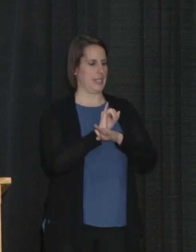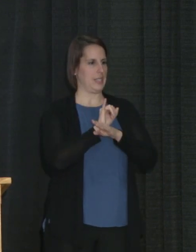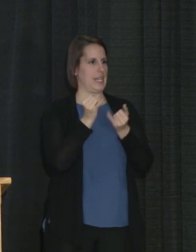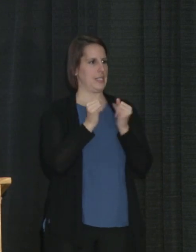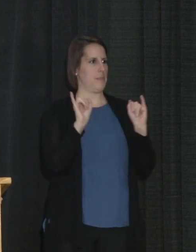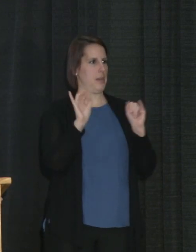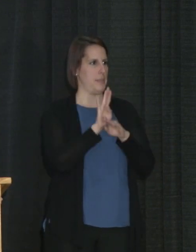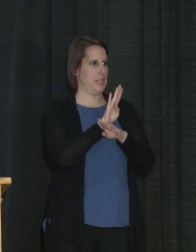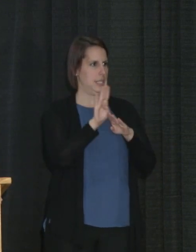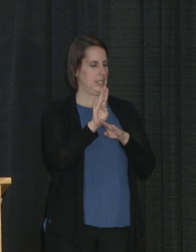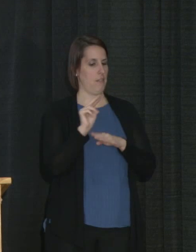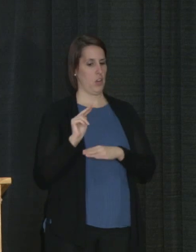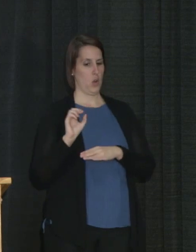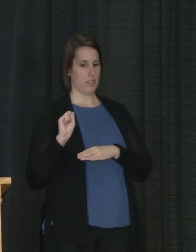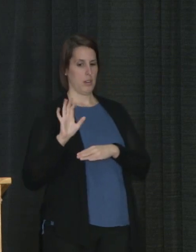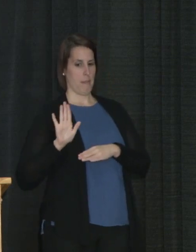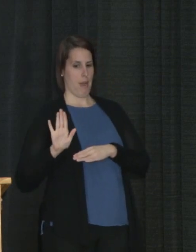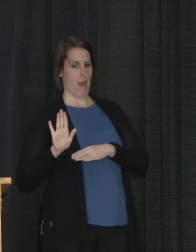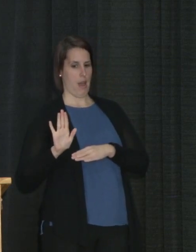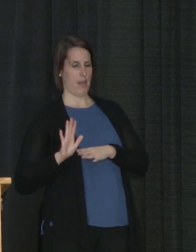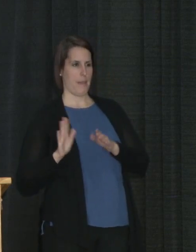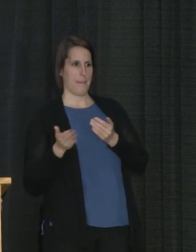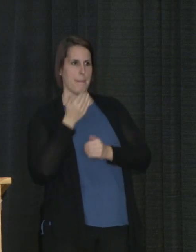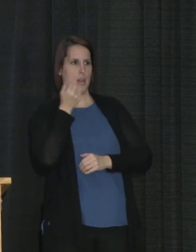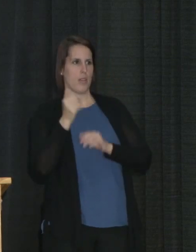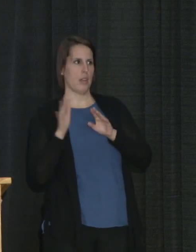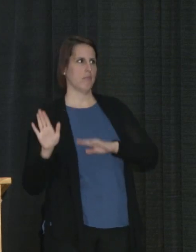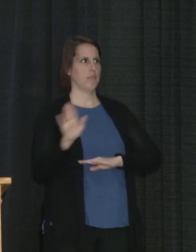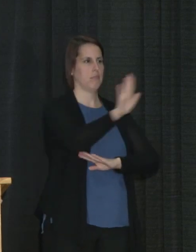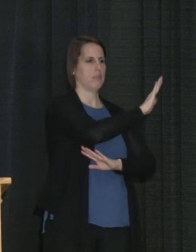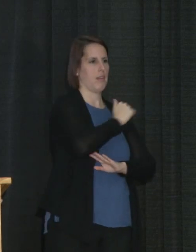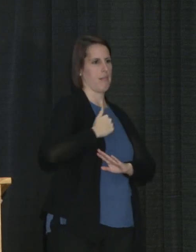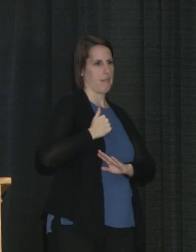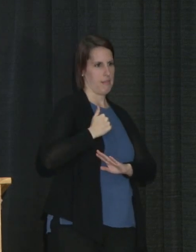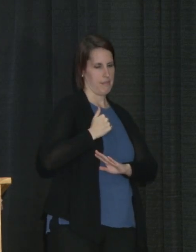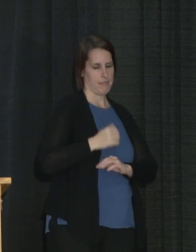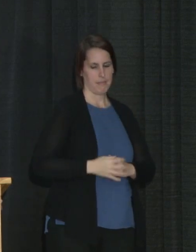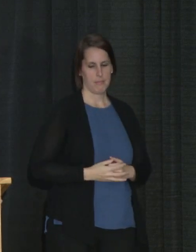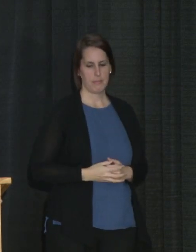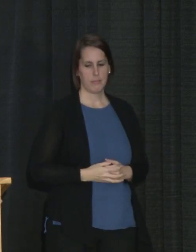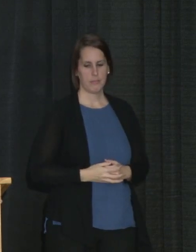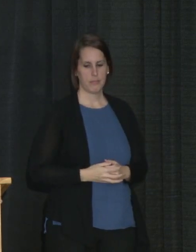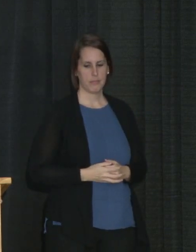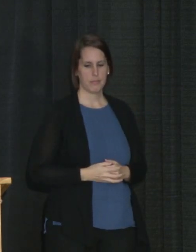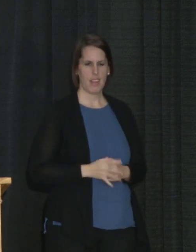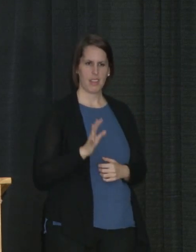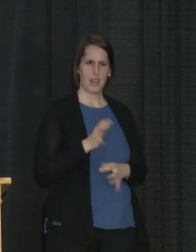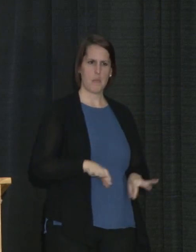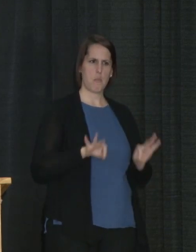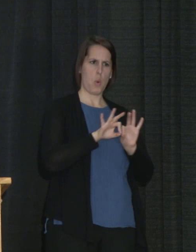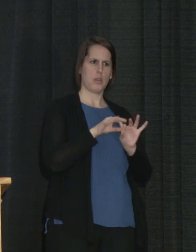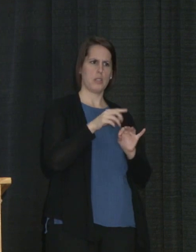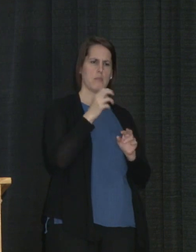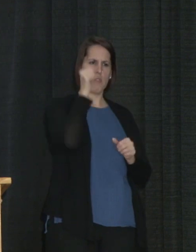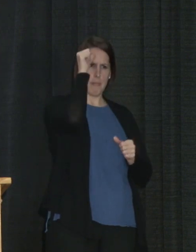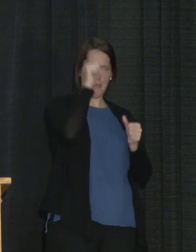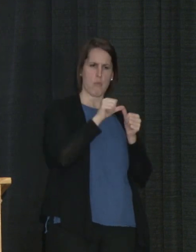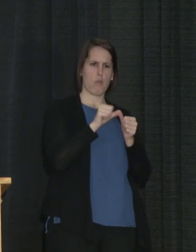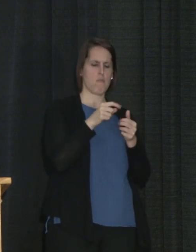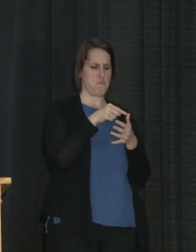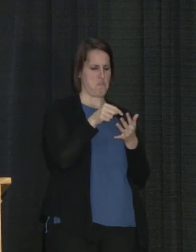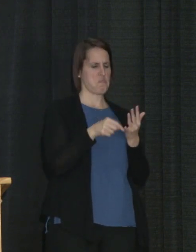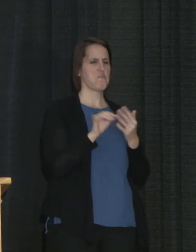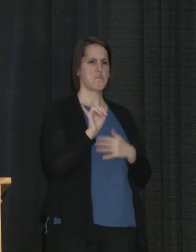have the highest confidence in the country. Those are important, and those, I think, are